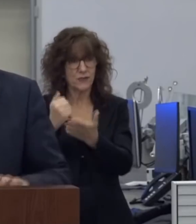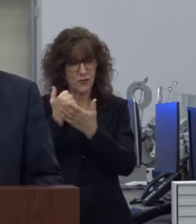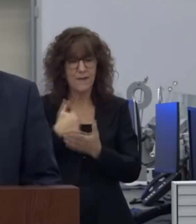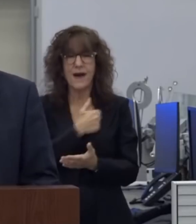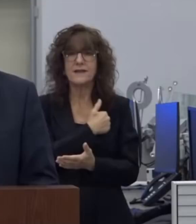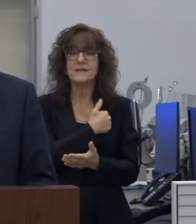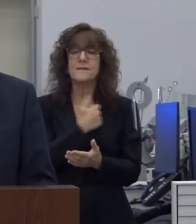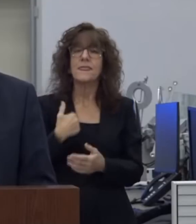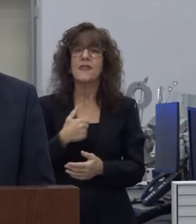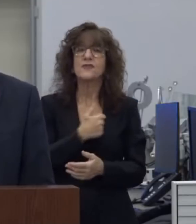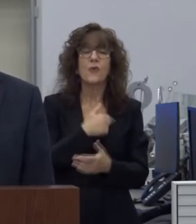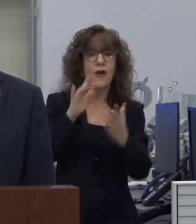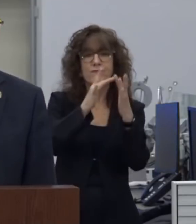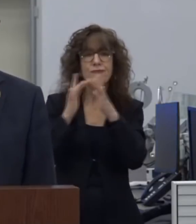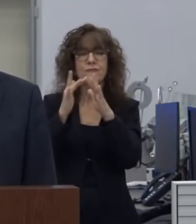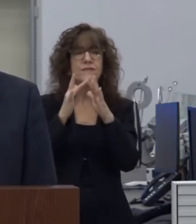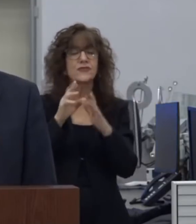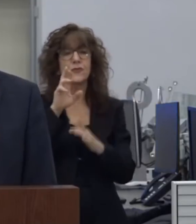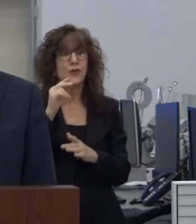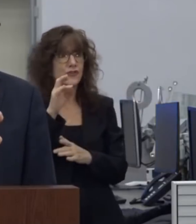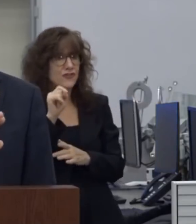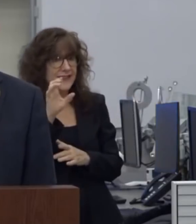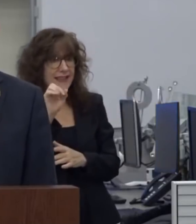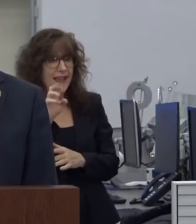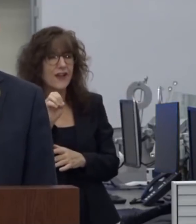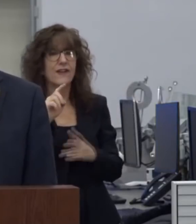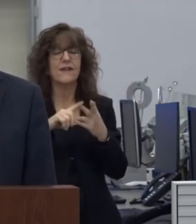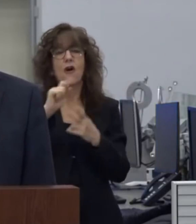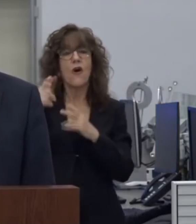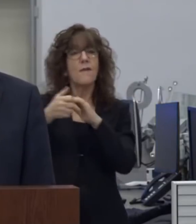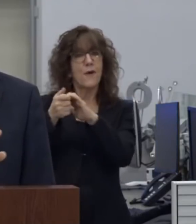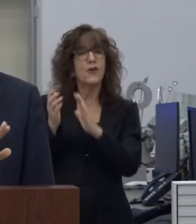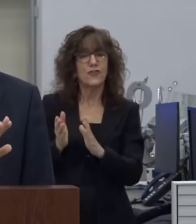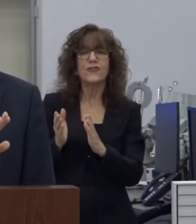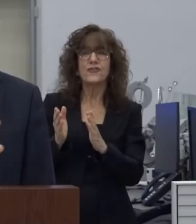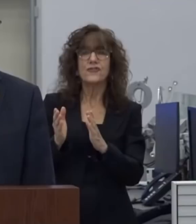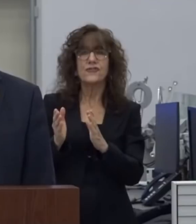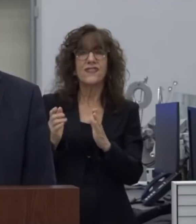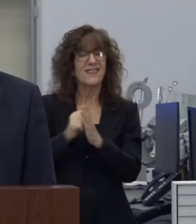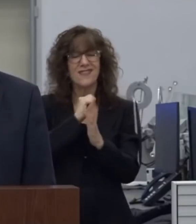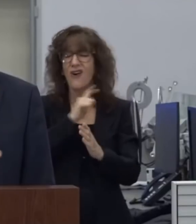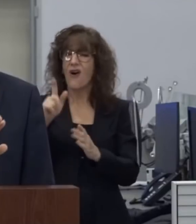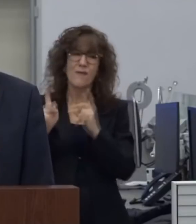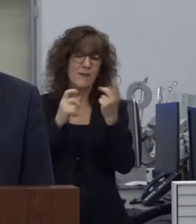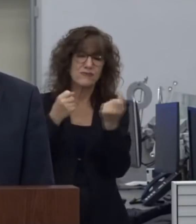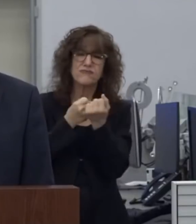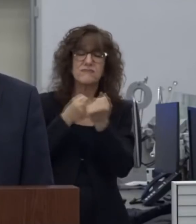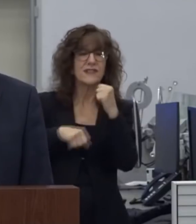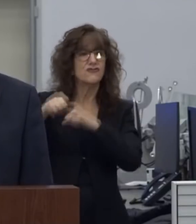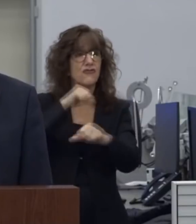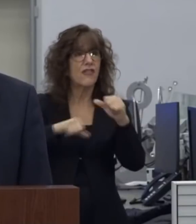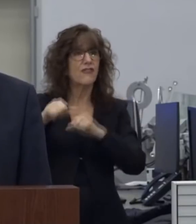So we're reaching out to urgent care, all of our partners. This is an all hands on deck. We've got a lot of